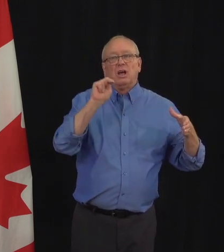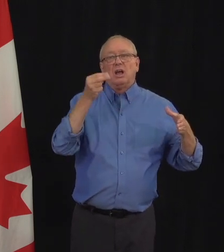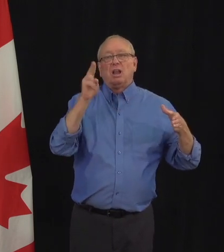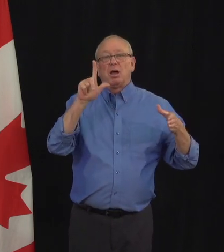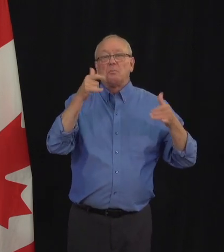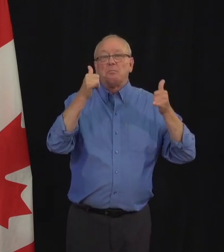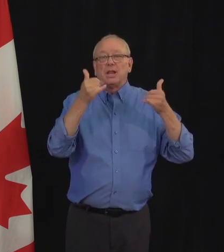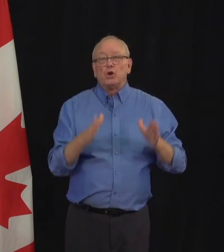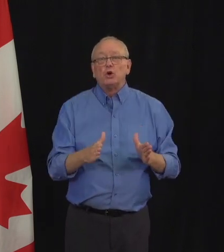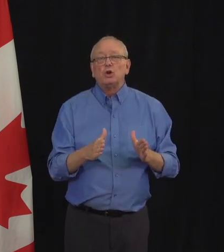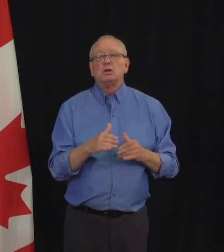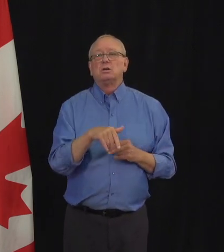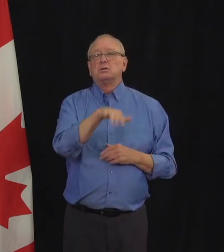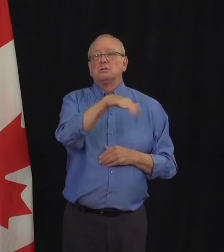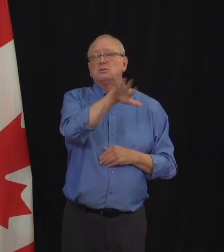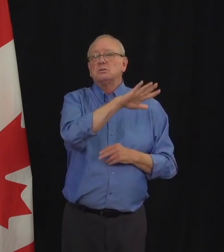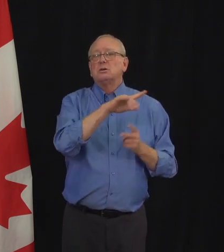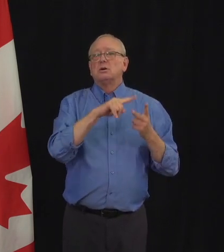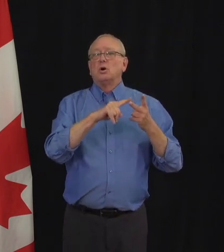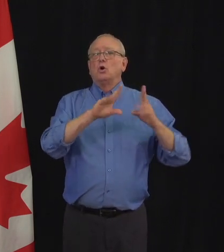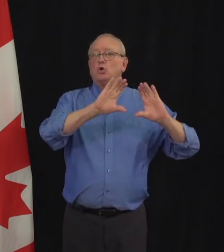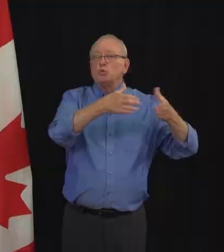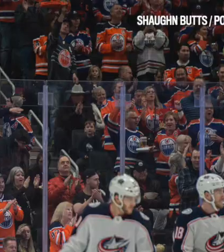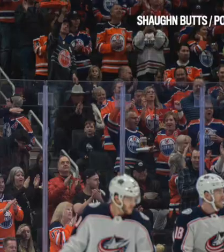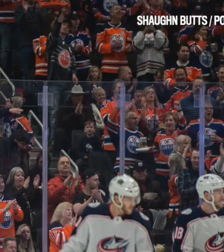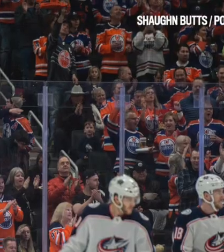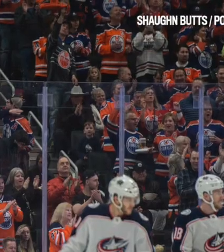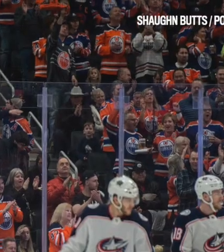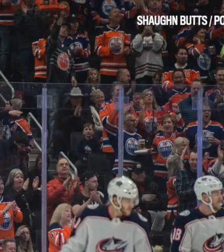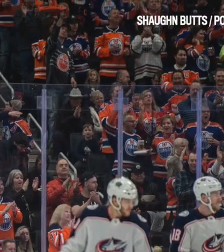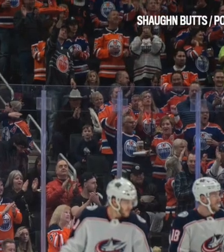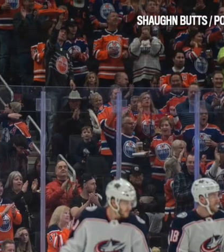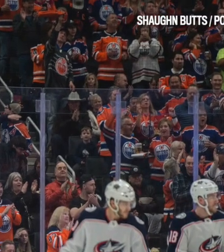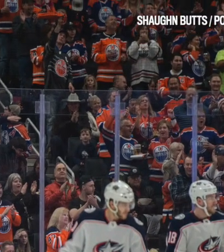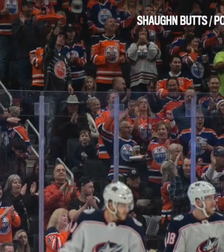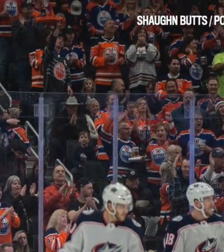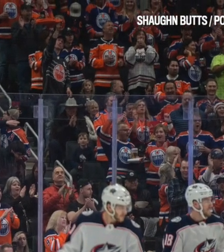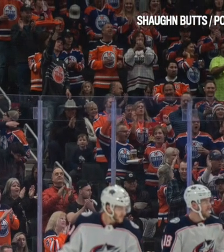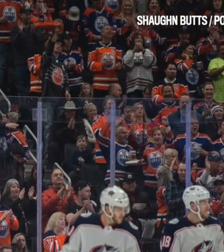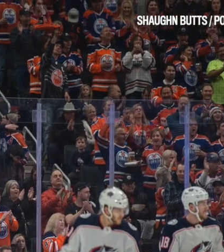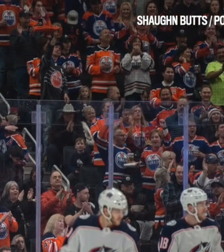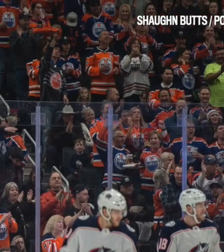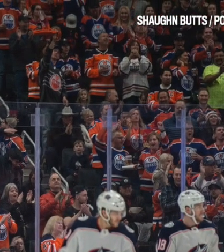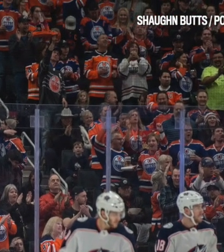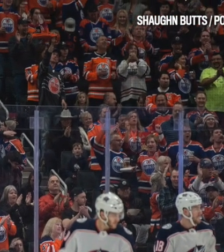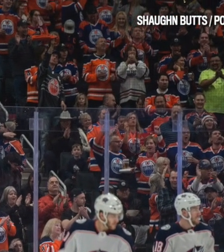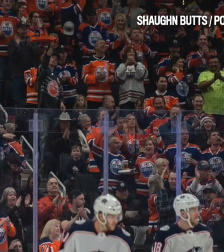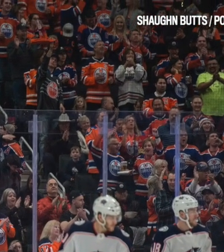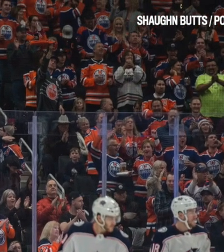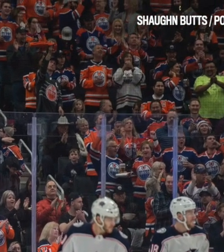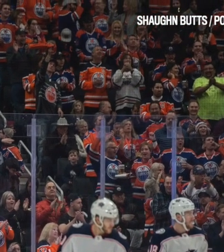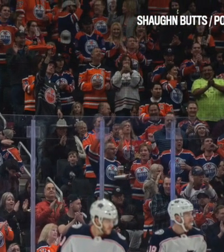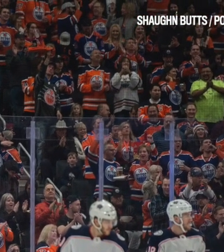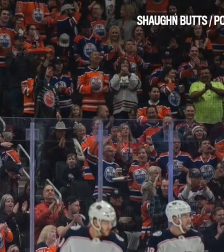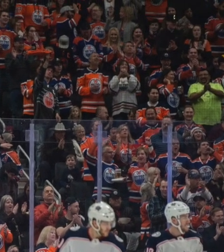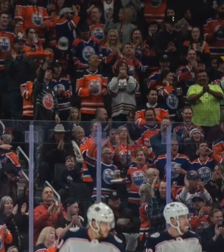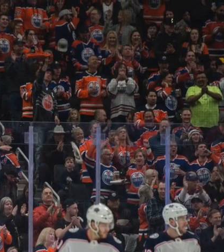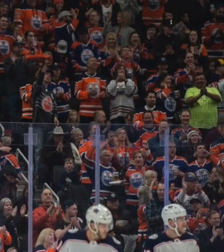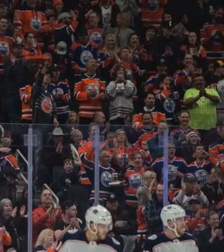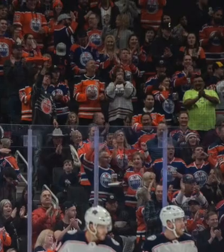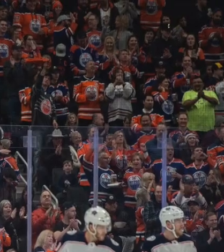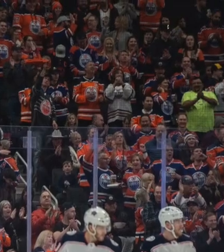cohort that is separate from the public. Cohorting among the participants will reduce the risks of disease spread if a case